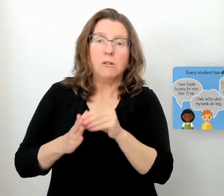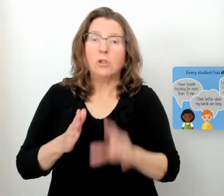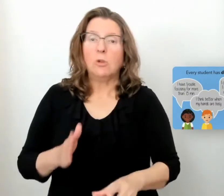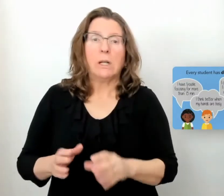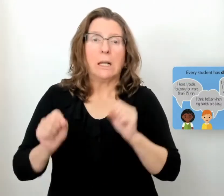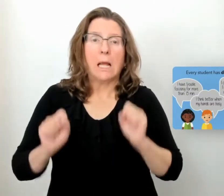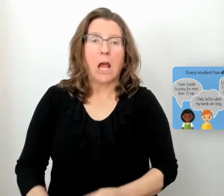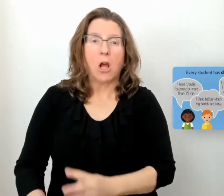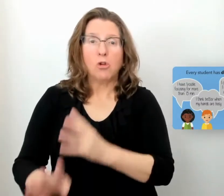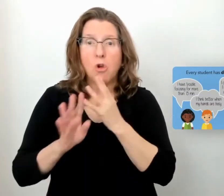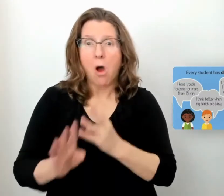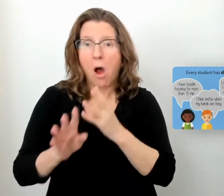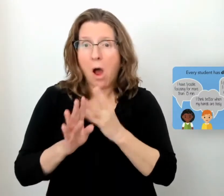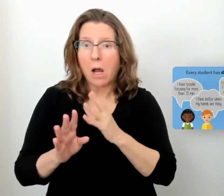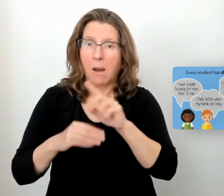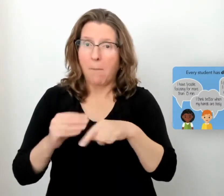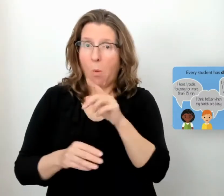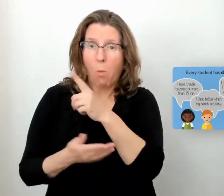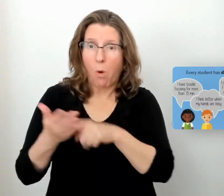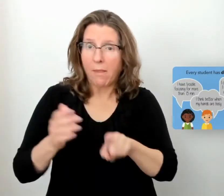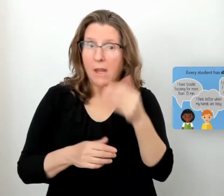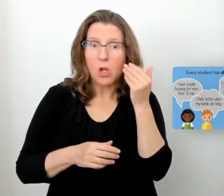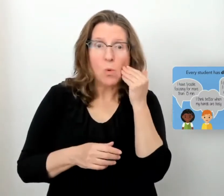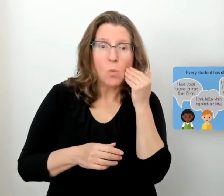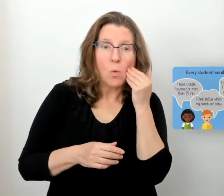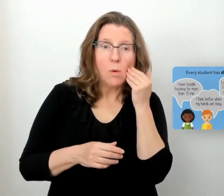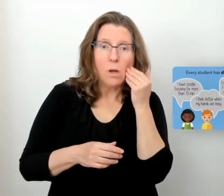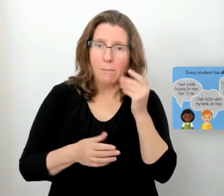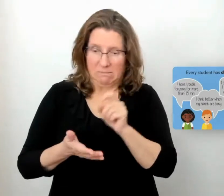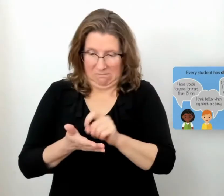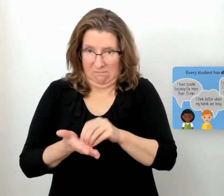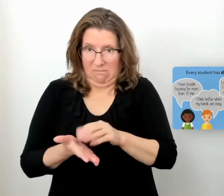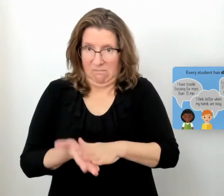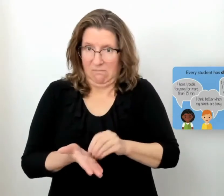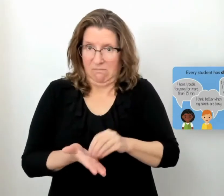The next one can more easily talk about what she knows compared to writing about it.